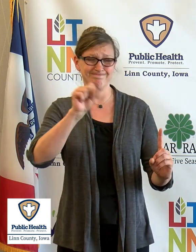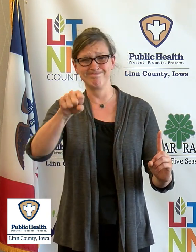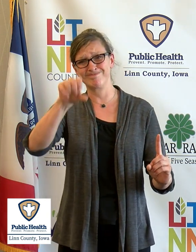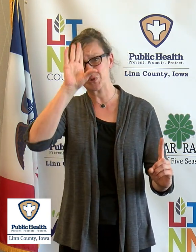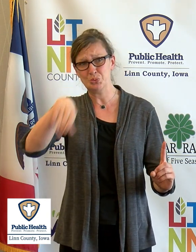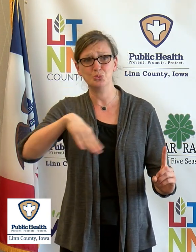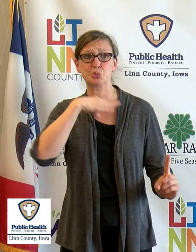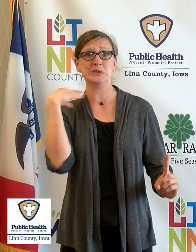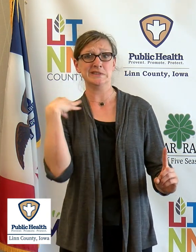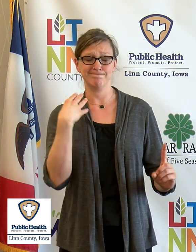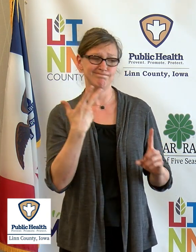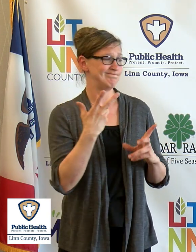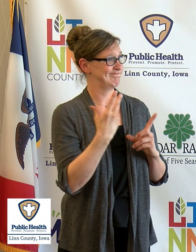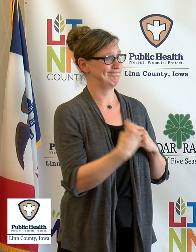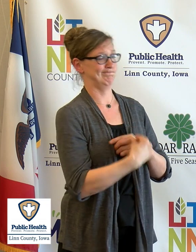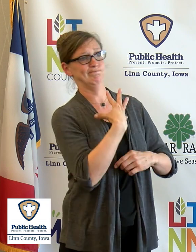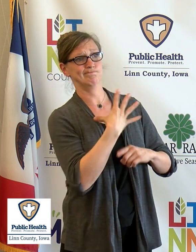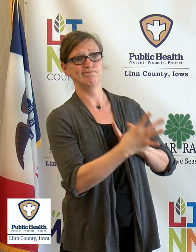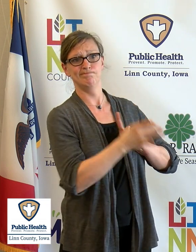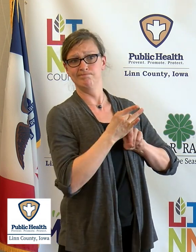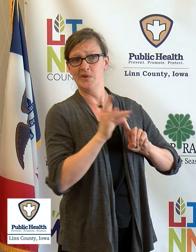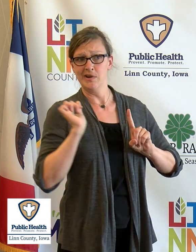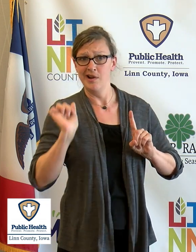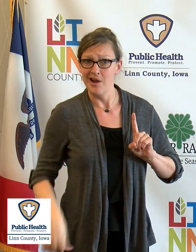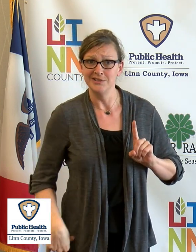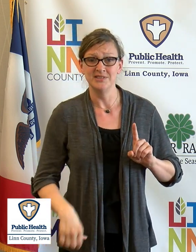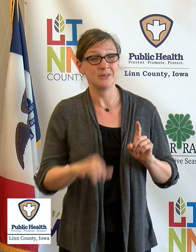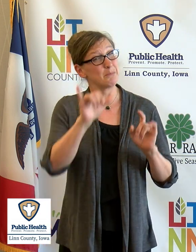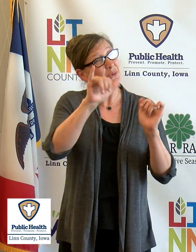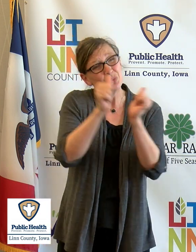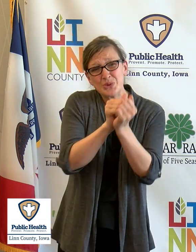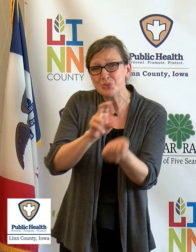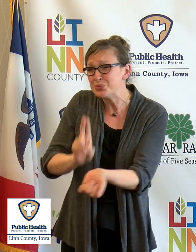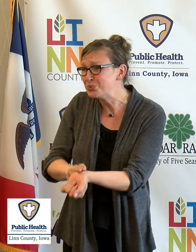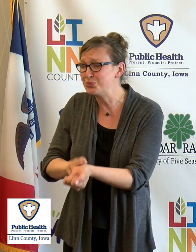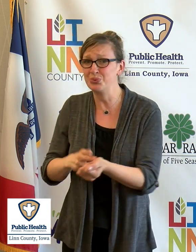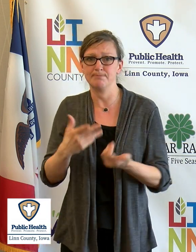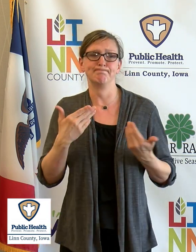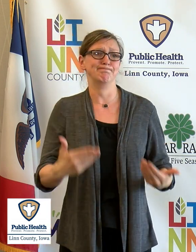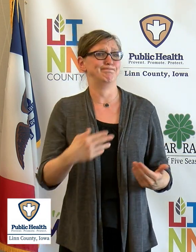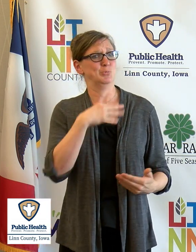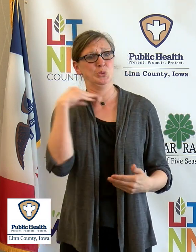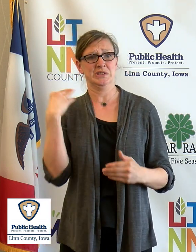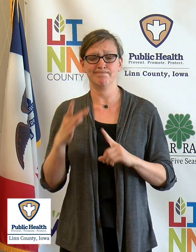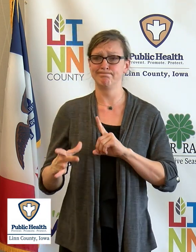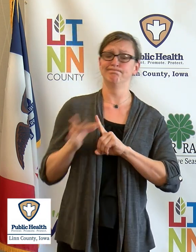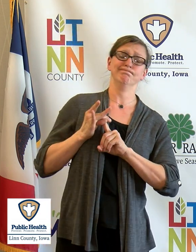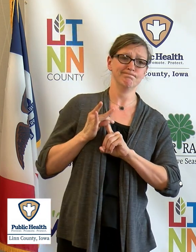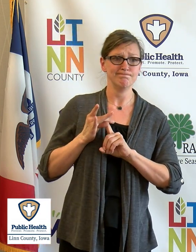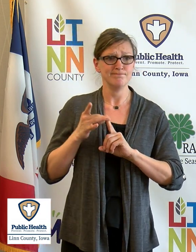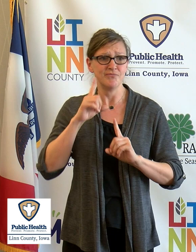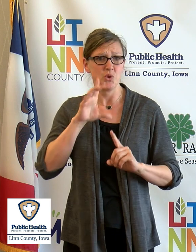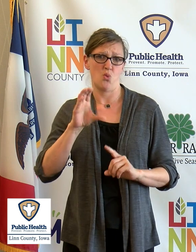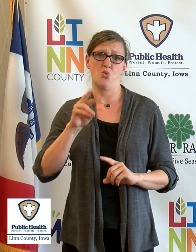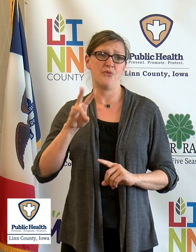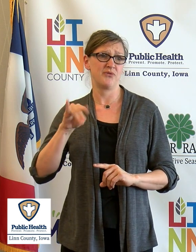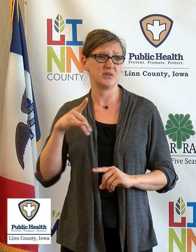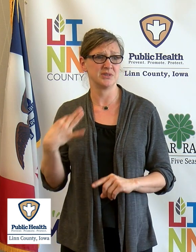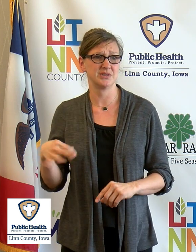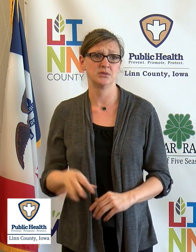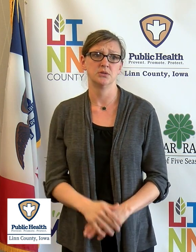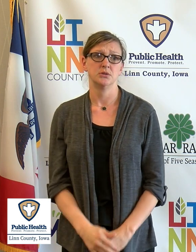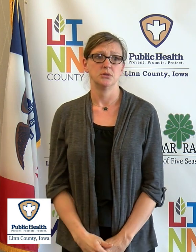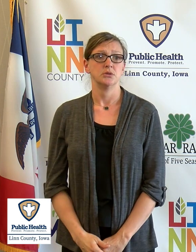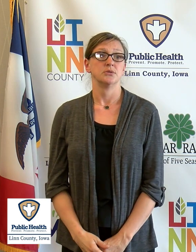frontline workers. And personally, I spent some time over the past week calling directors of long-term